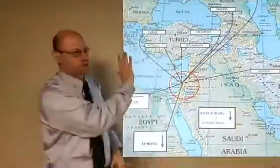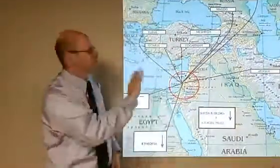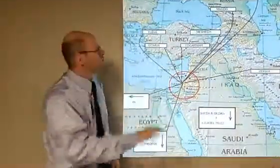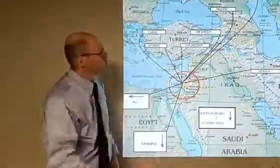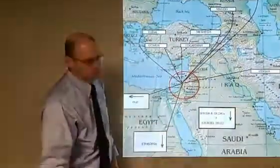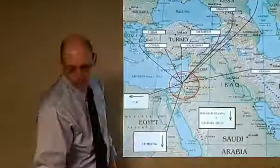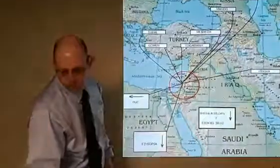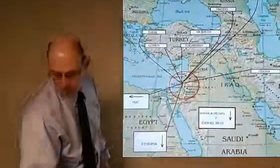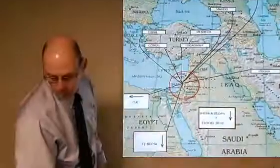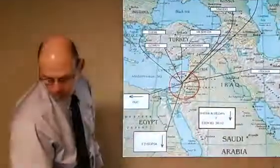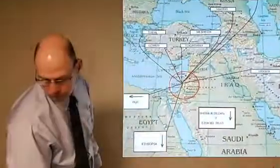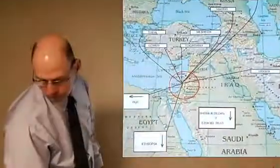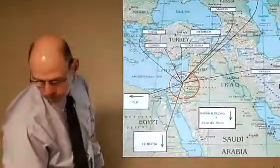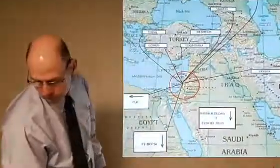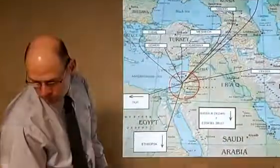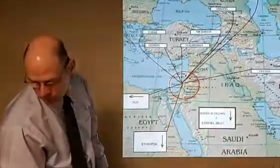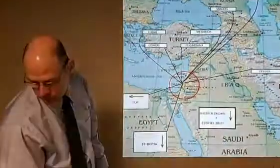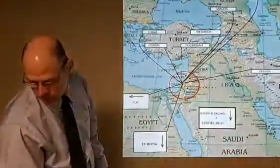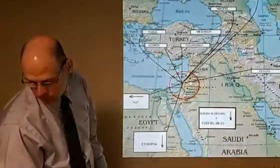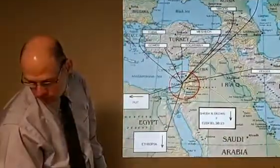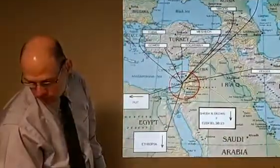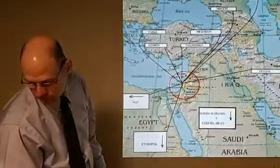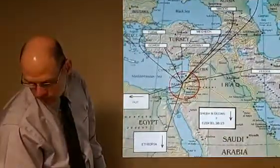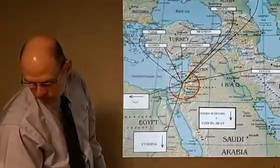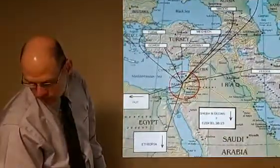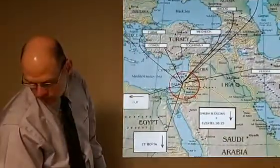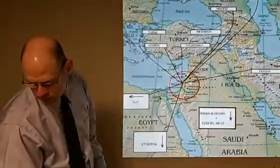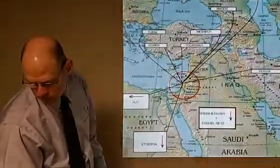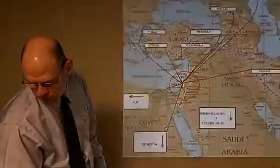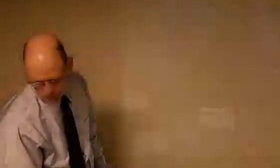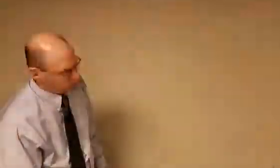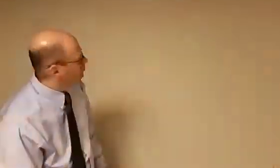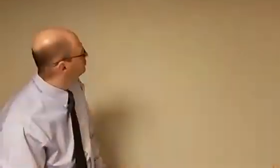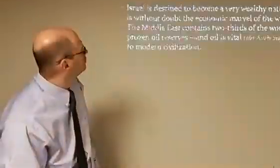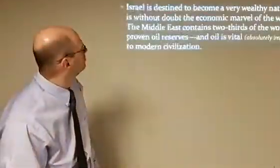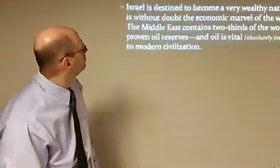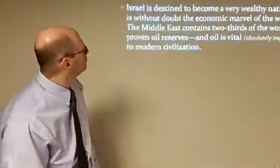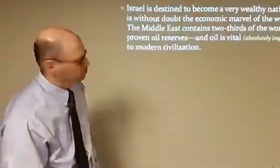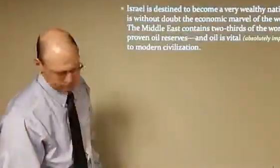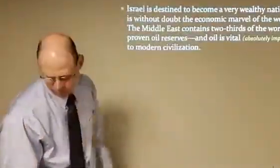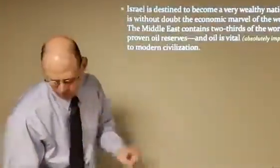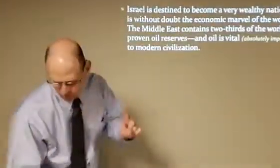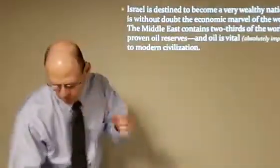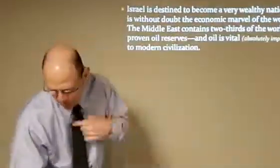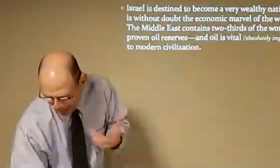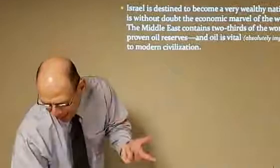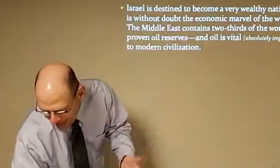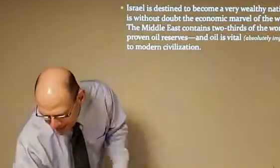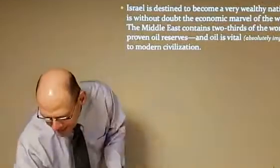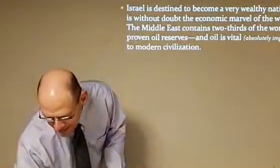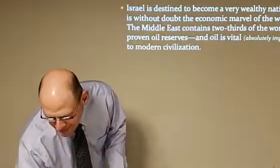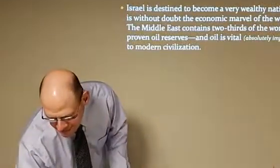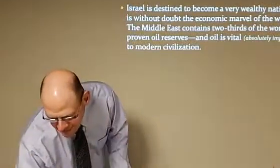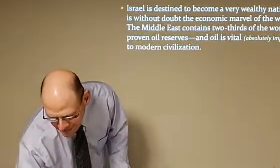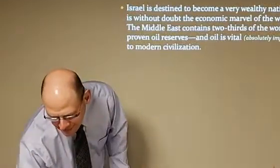So they settled in this particular area. And what we know is Turkey. Oh, wait a minute, where'd it